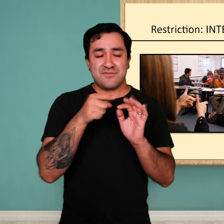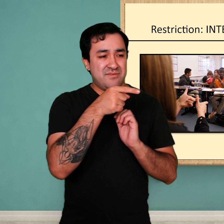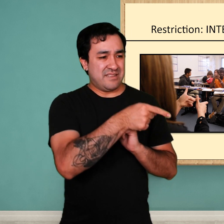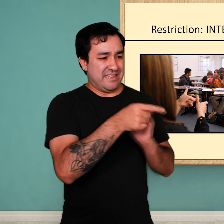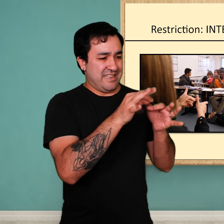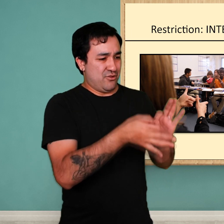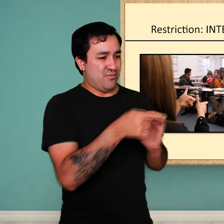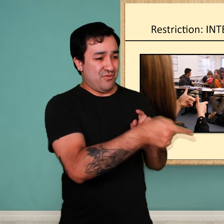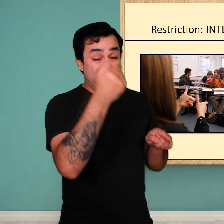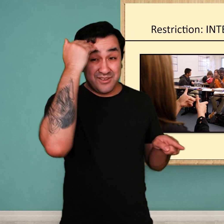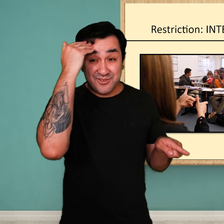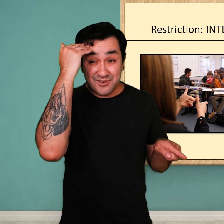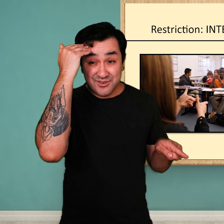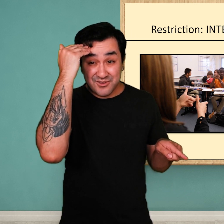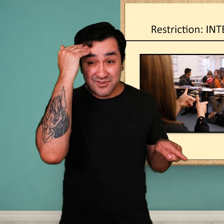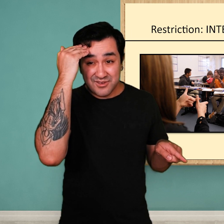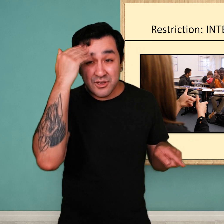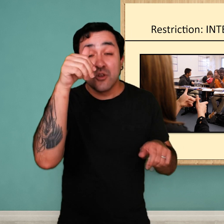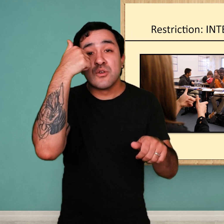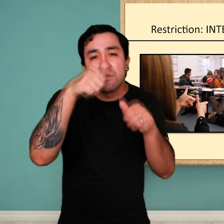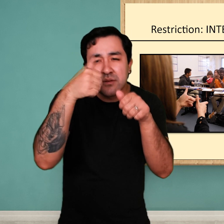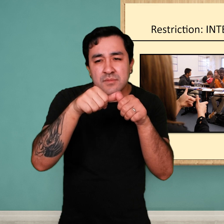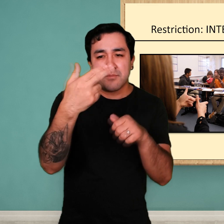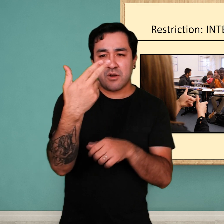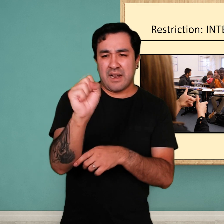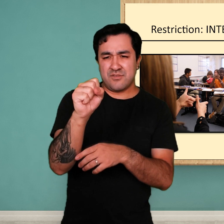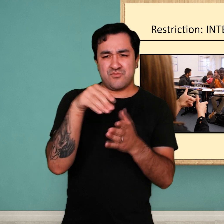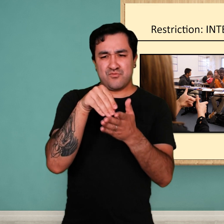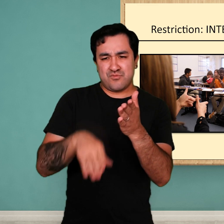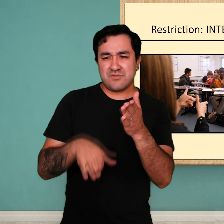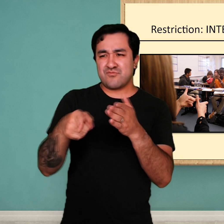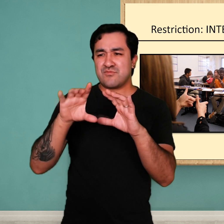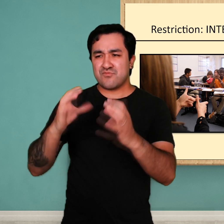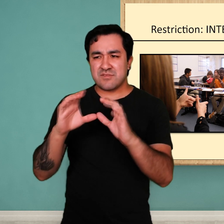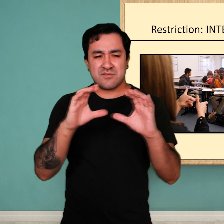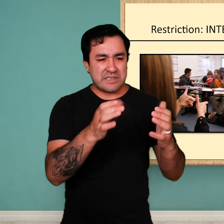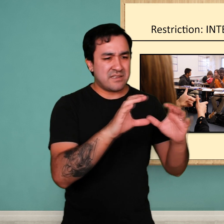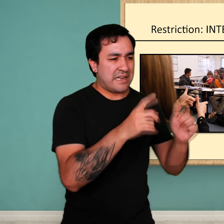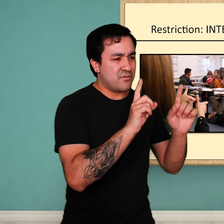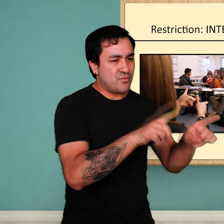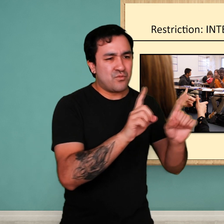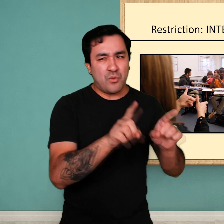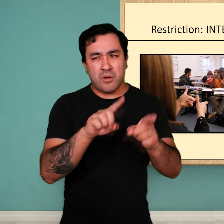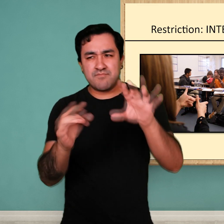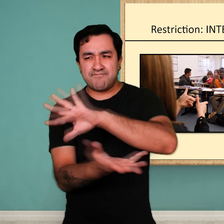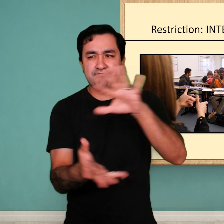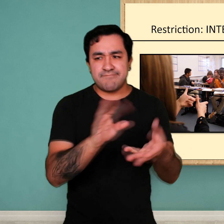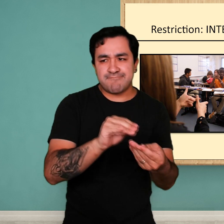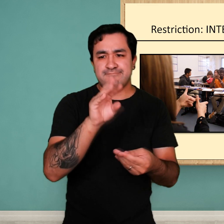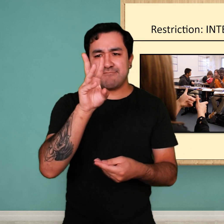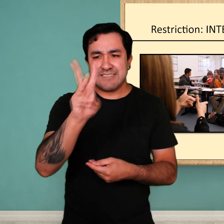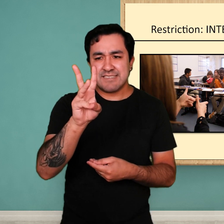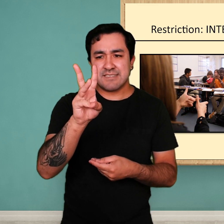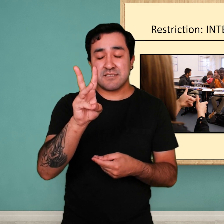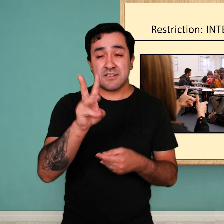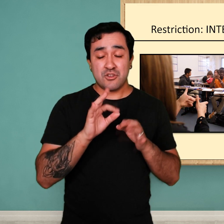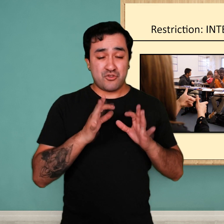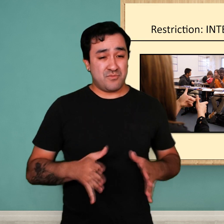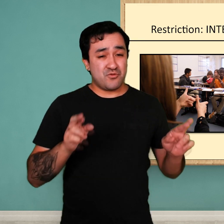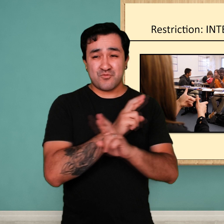only one of several classes they would have to prepare and interpret for. The interpreter may need to study, review, and learn